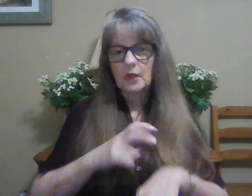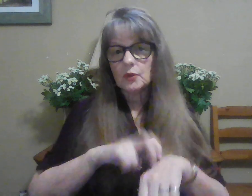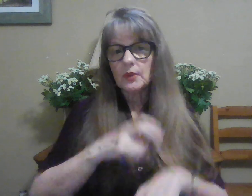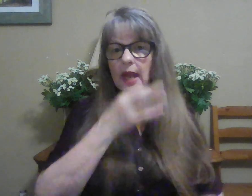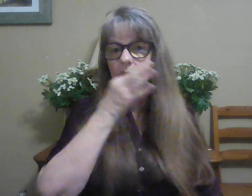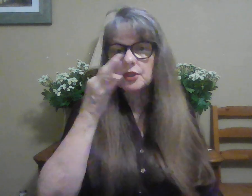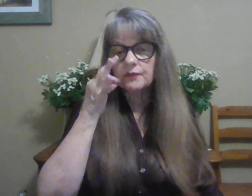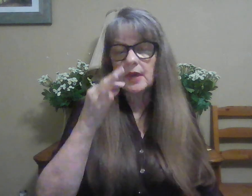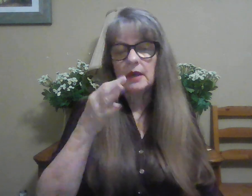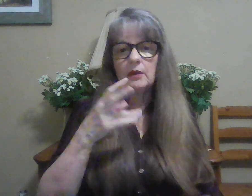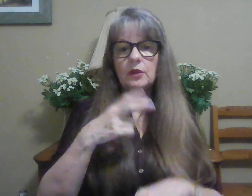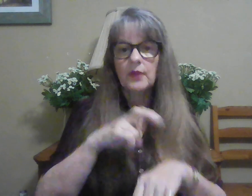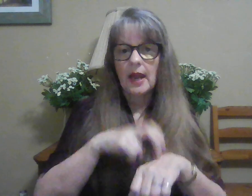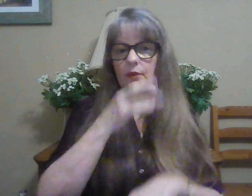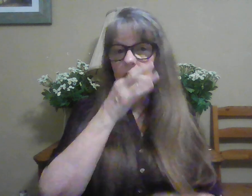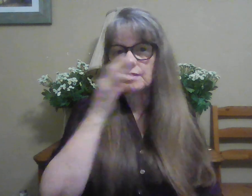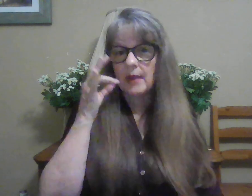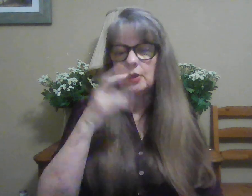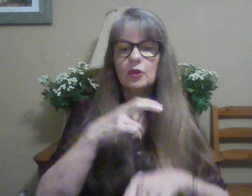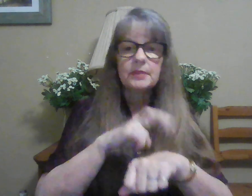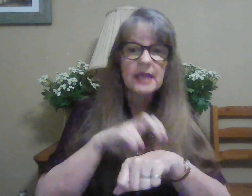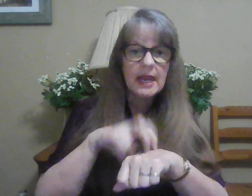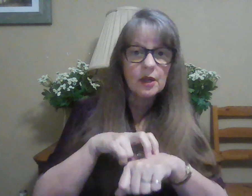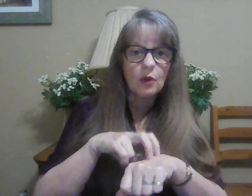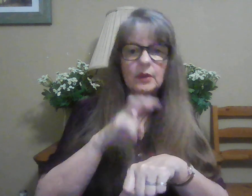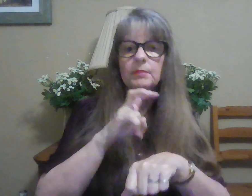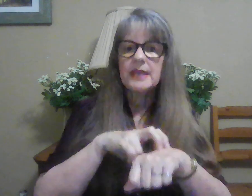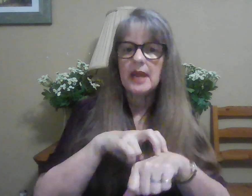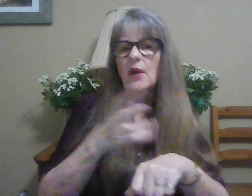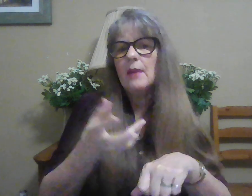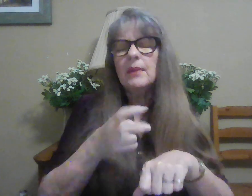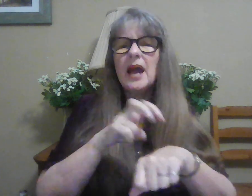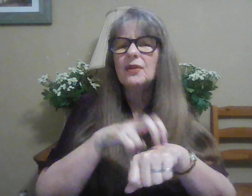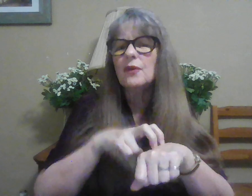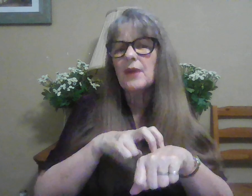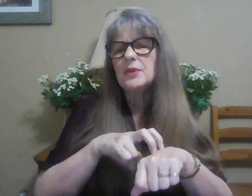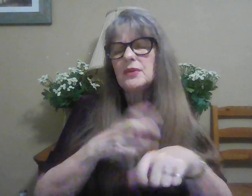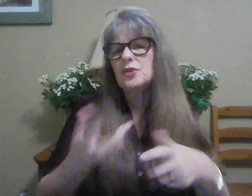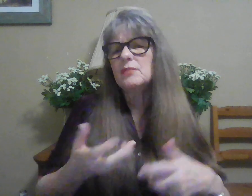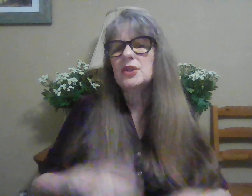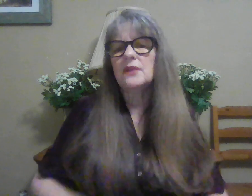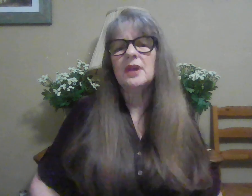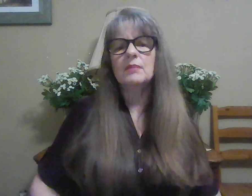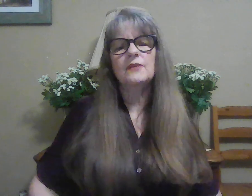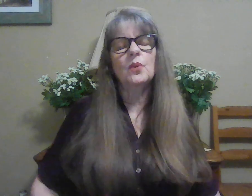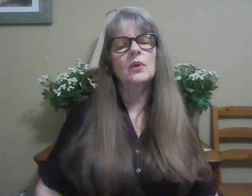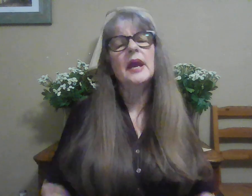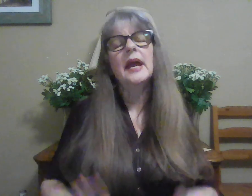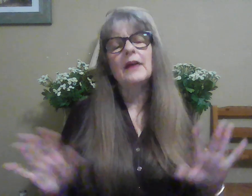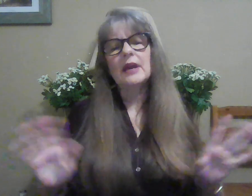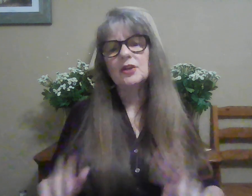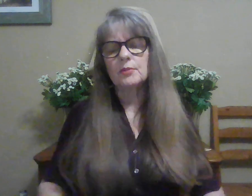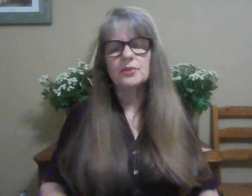So an Irish, the Irish famine or the potato. I don't know if I would do that too much. I've done that before. I've had interpreters go,